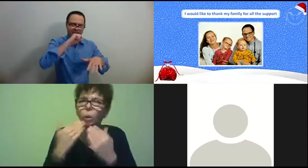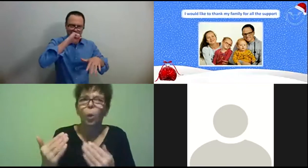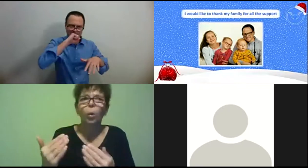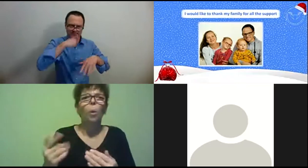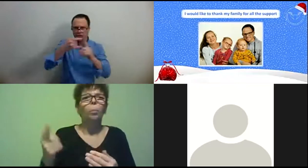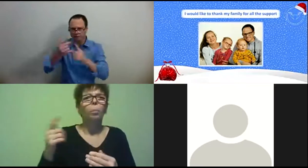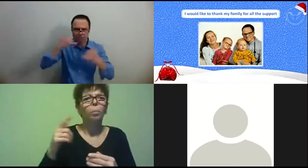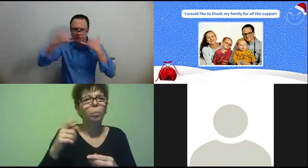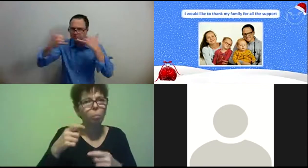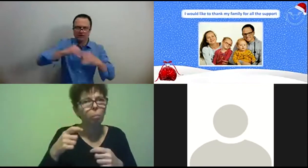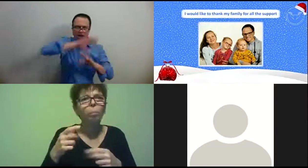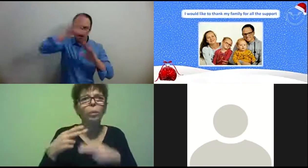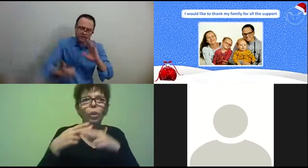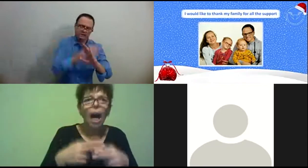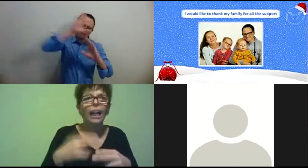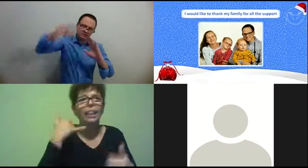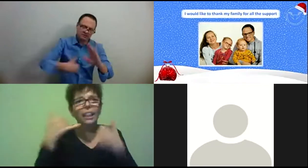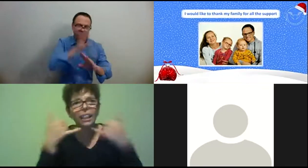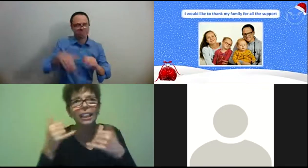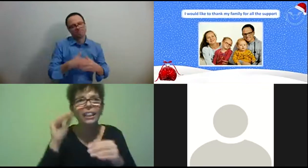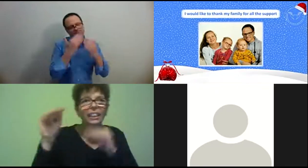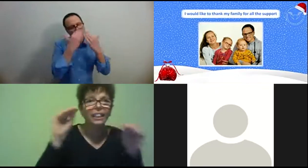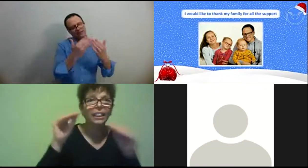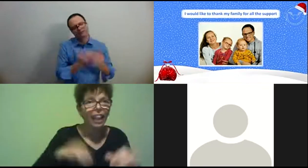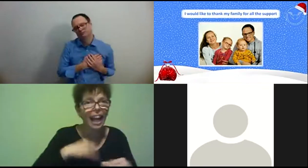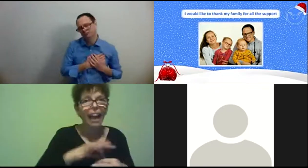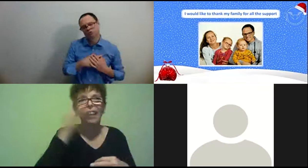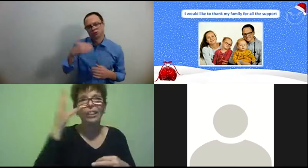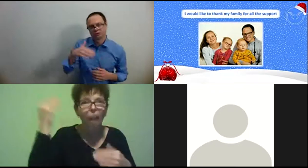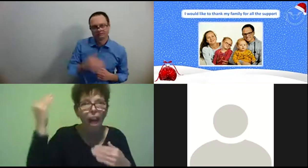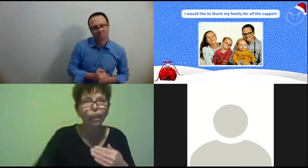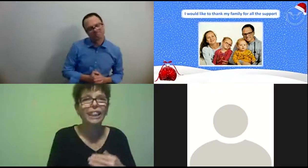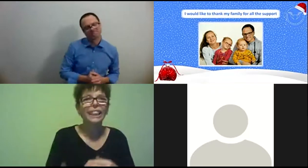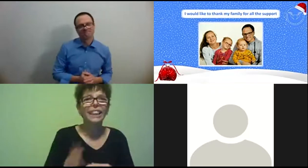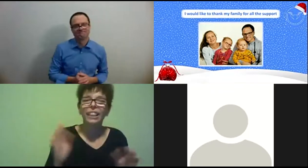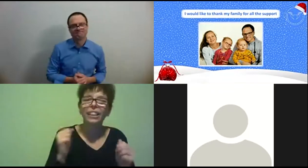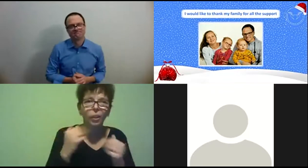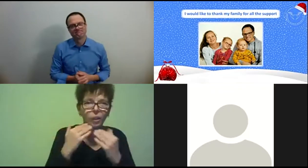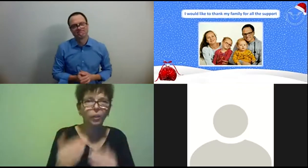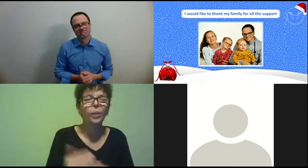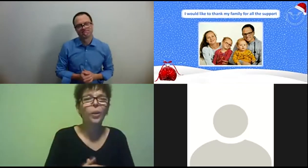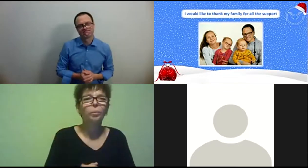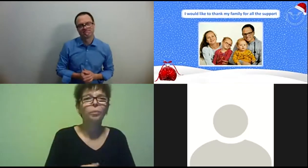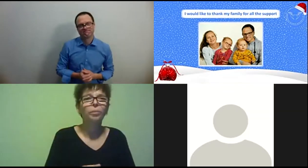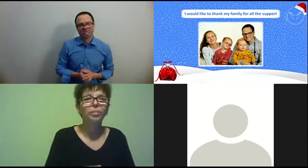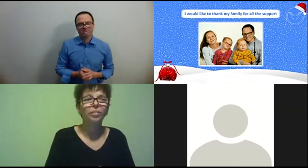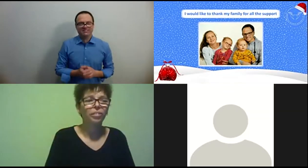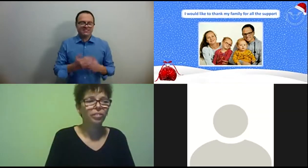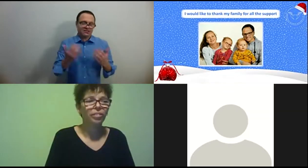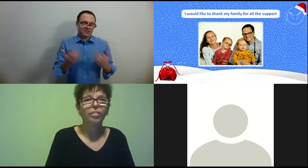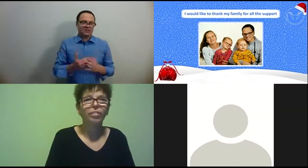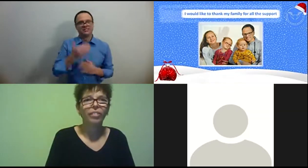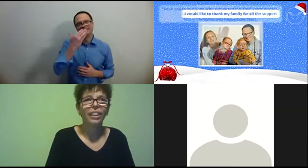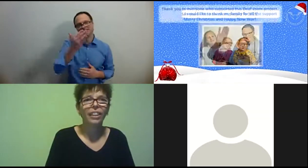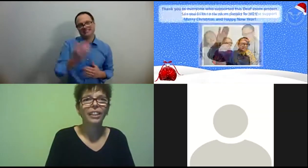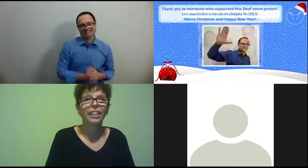incredible. I want to thank them for their patience while I was on my mobile phone, zooming around the